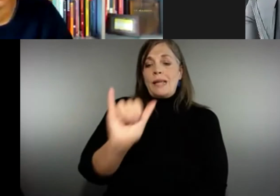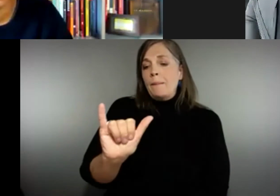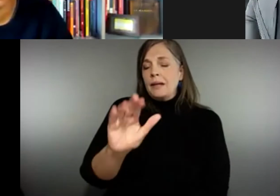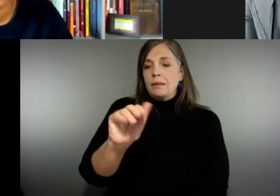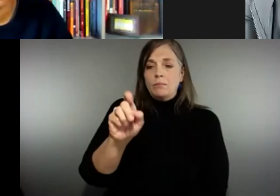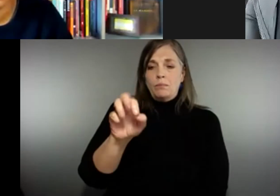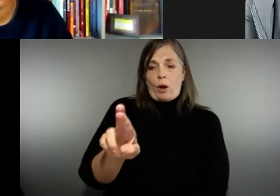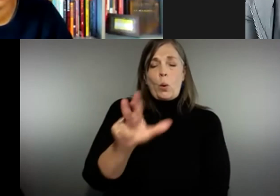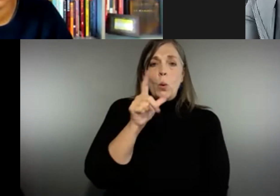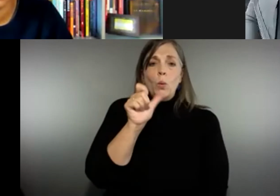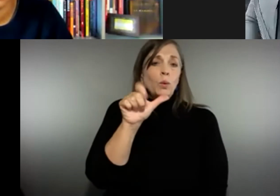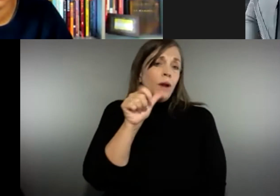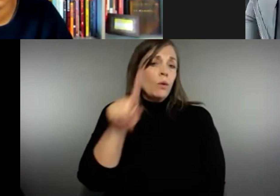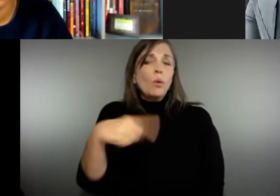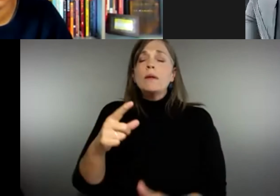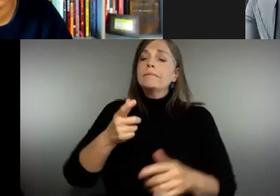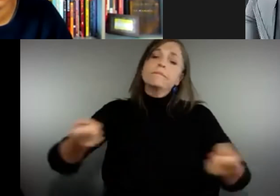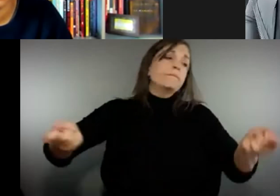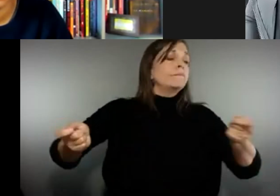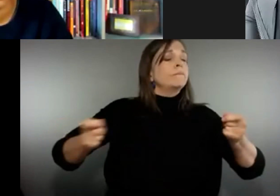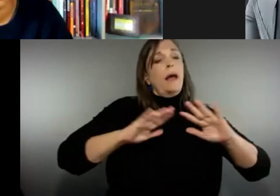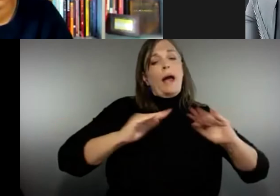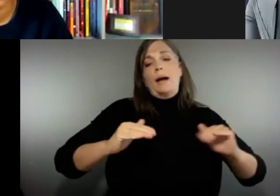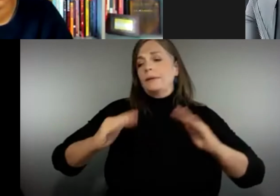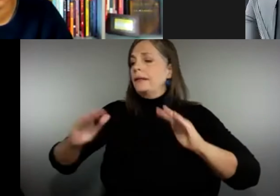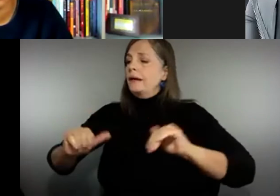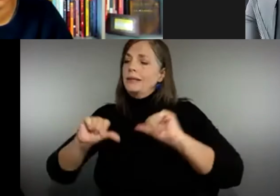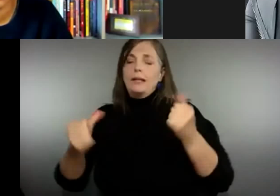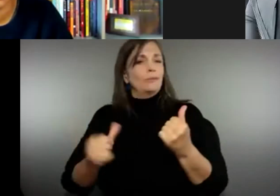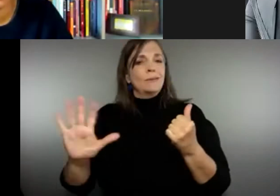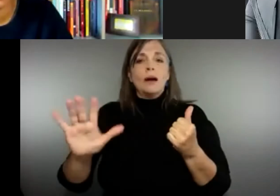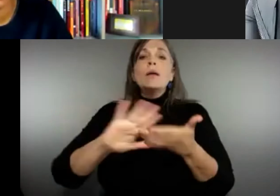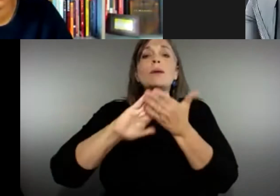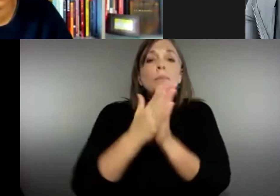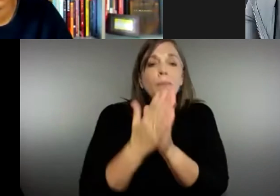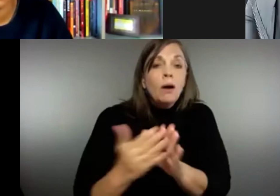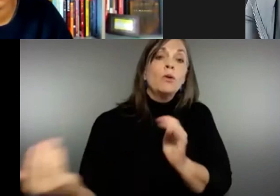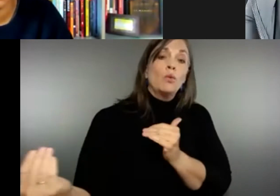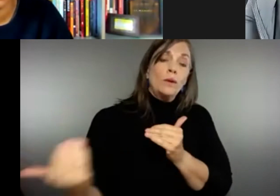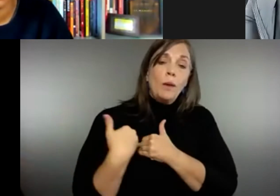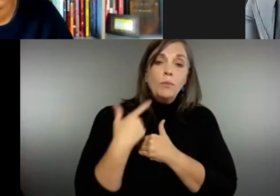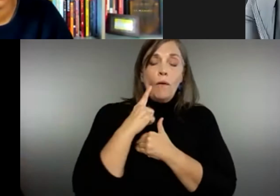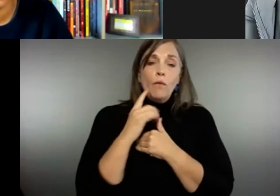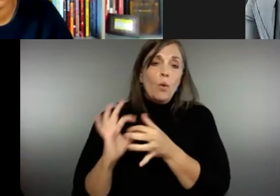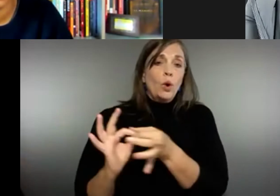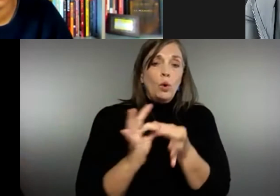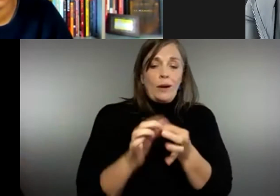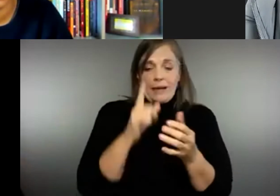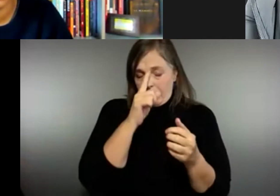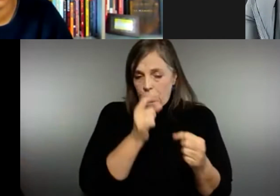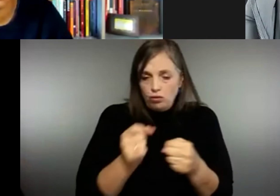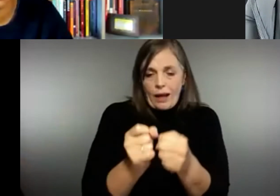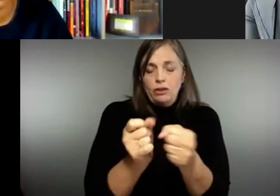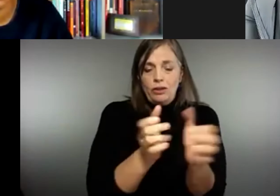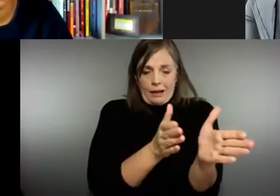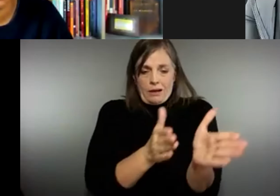just have all the housing agencies under their umbrella but actually be responsible for coordinating a strategy and a plan that is